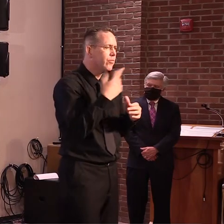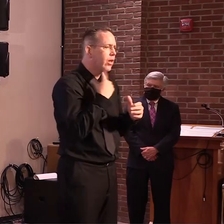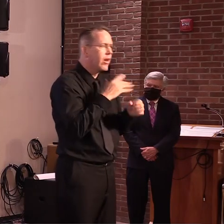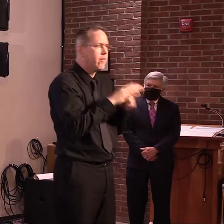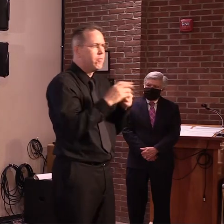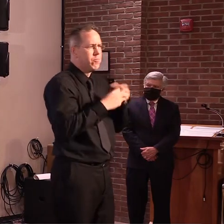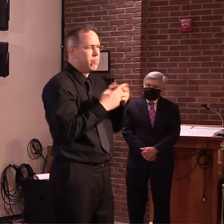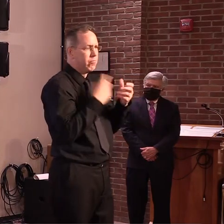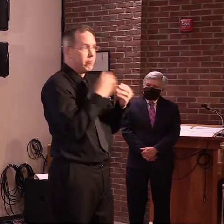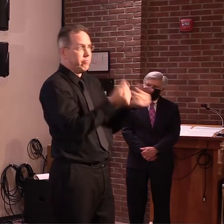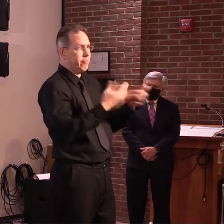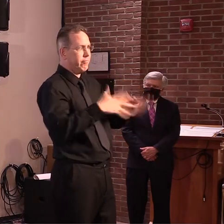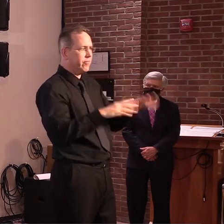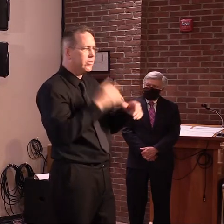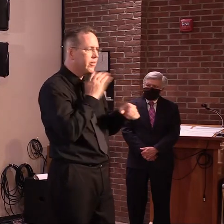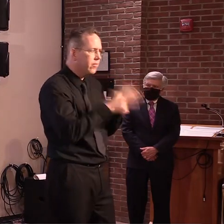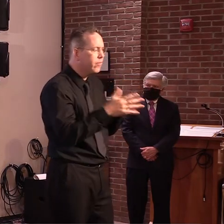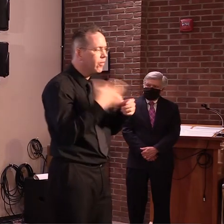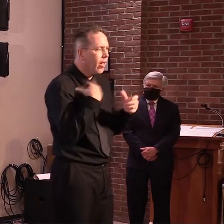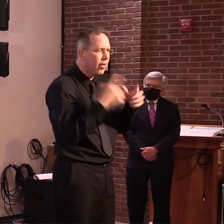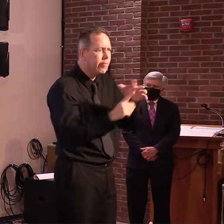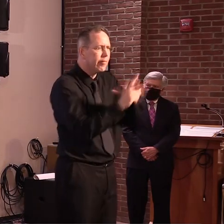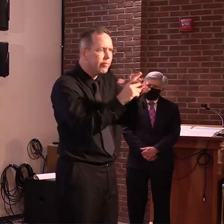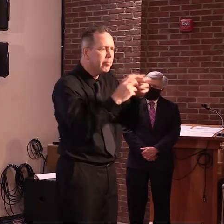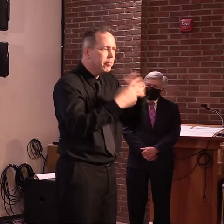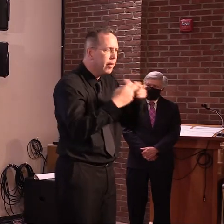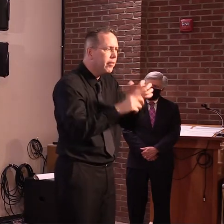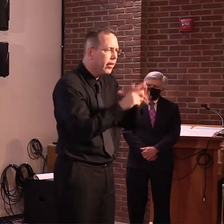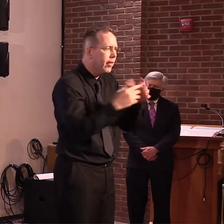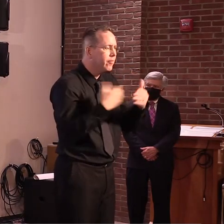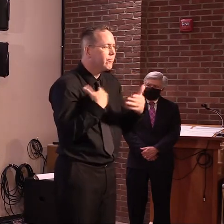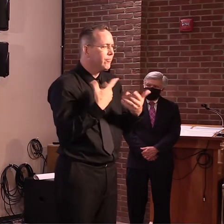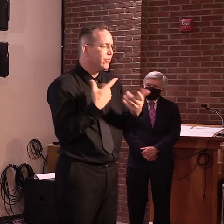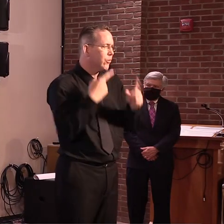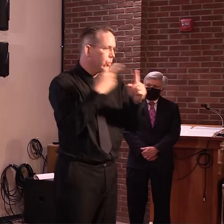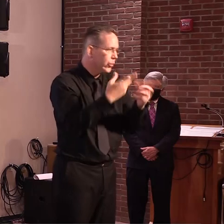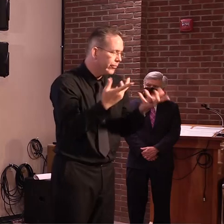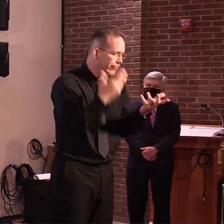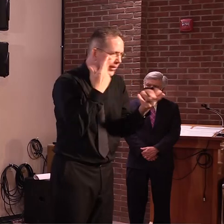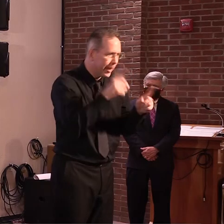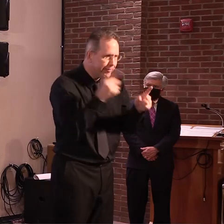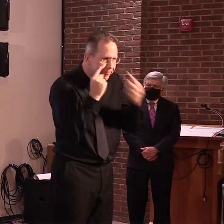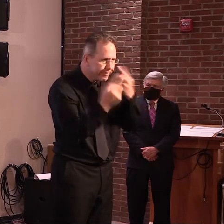Your question is really trying to ask at getting to communities that